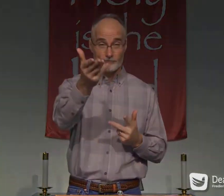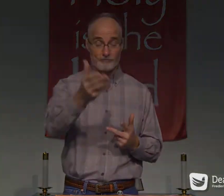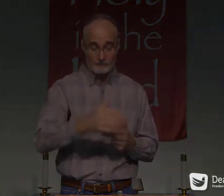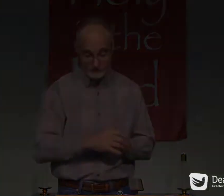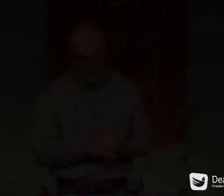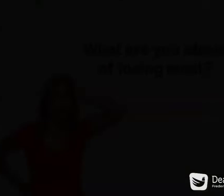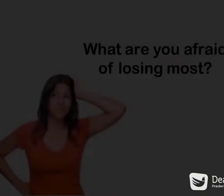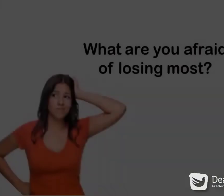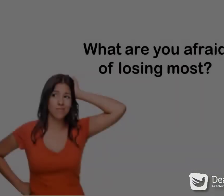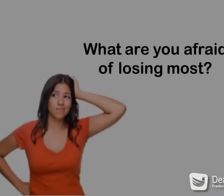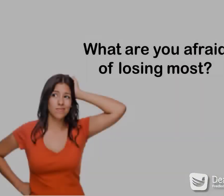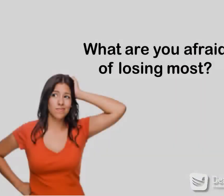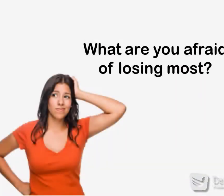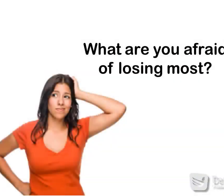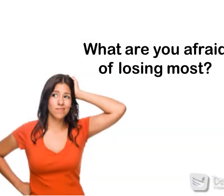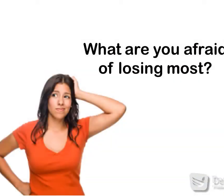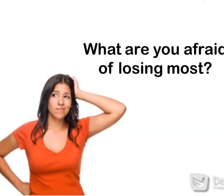And the third question.